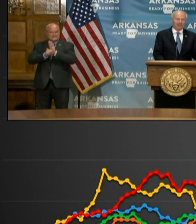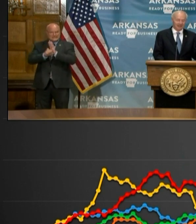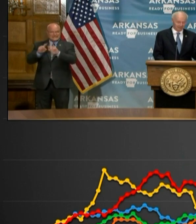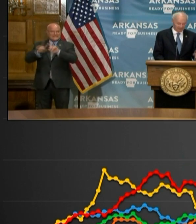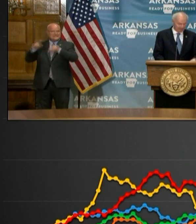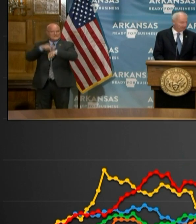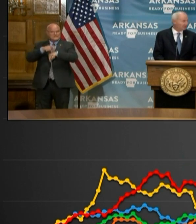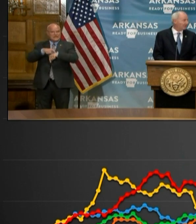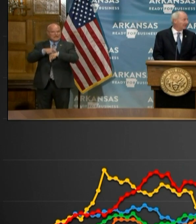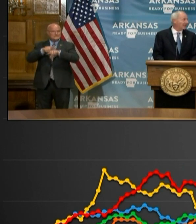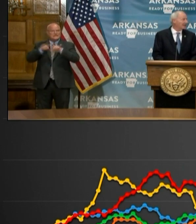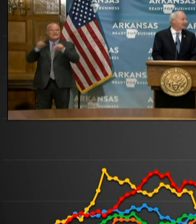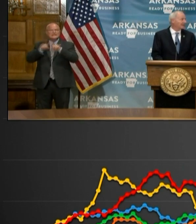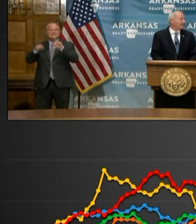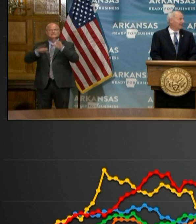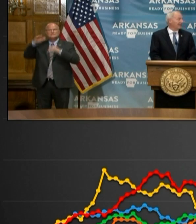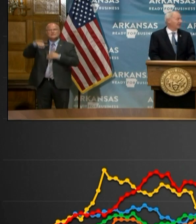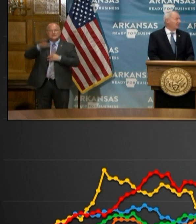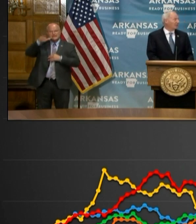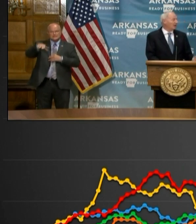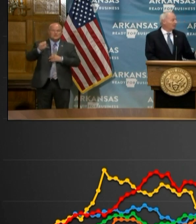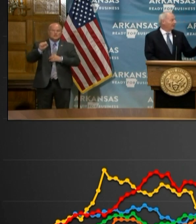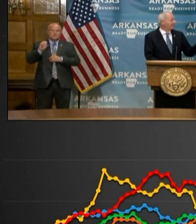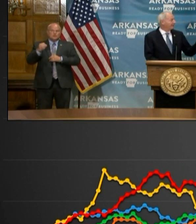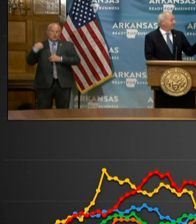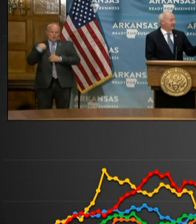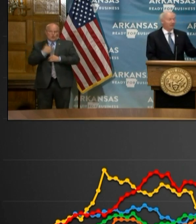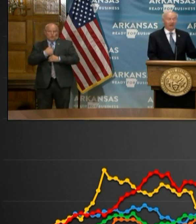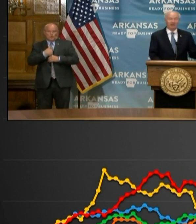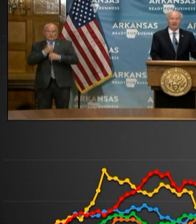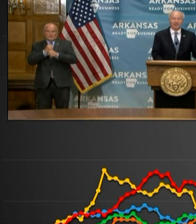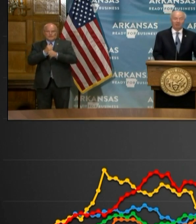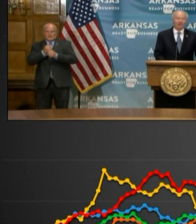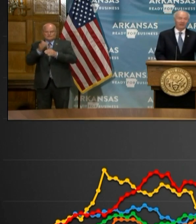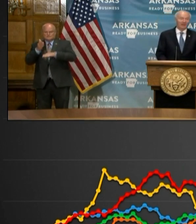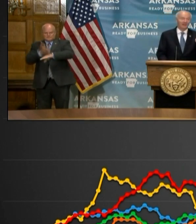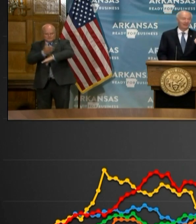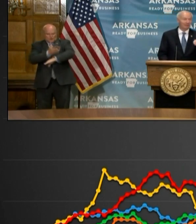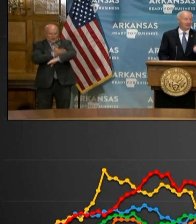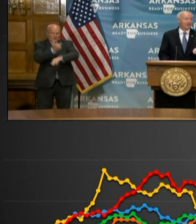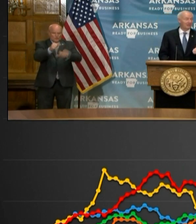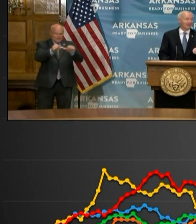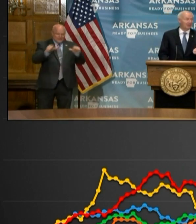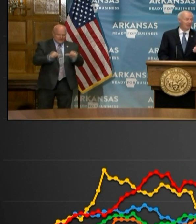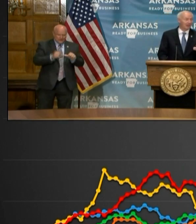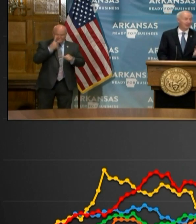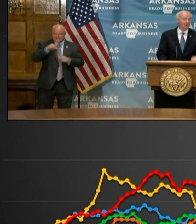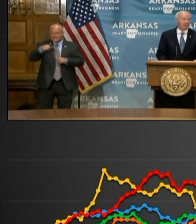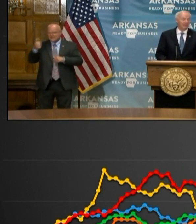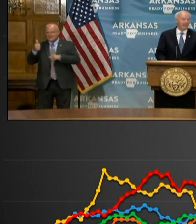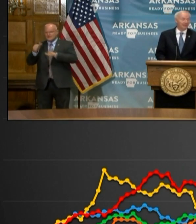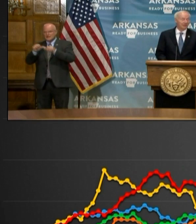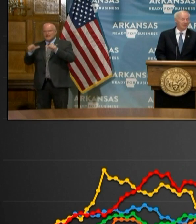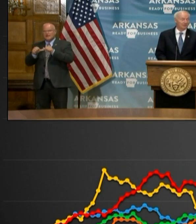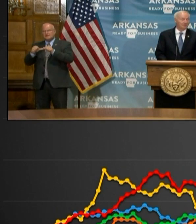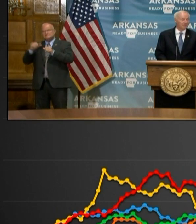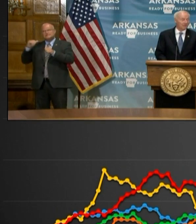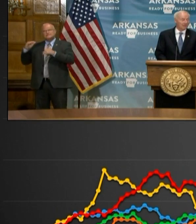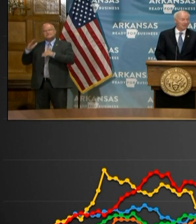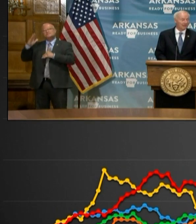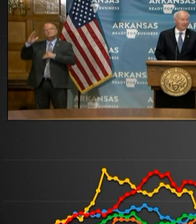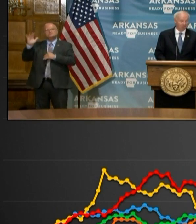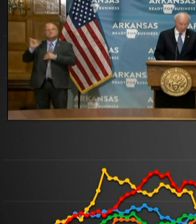at different times and different trend lines. And so while we make progress in one area, we see another area that we've got